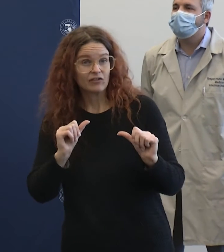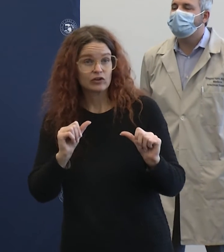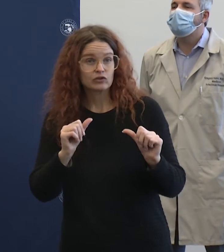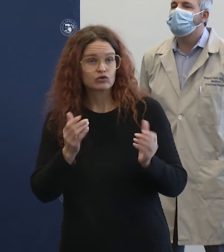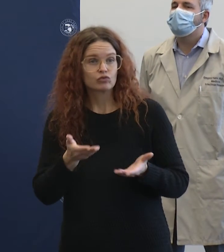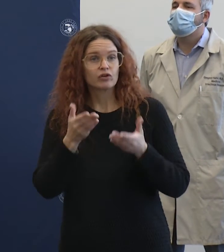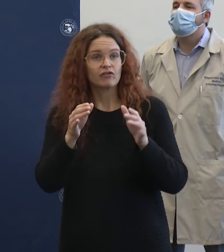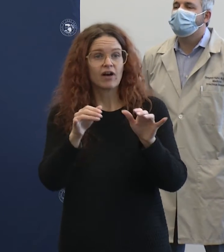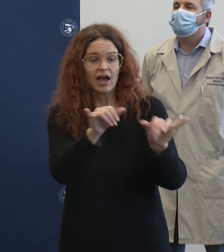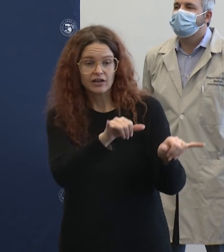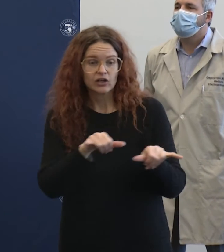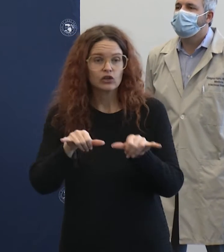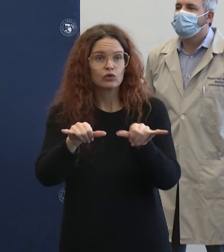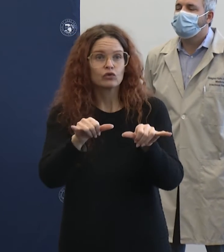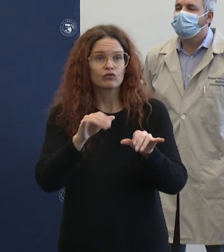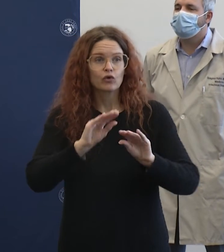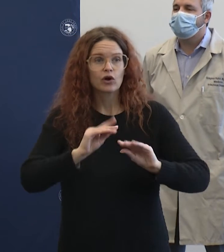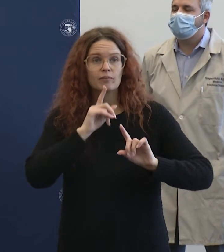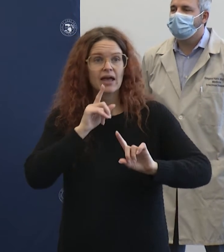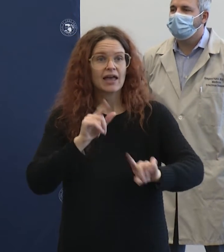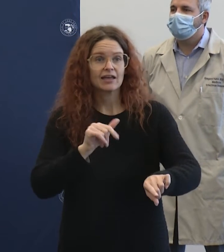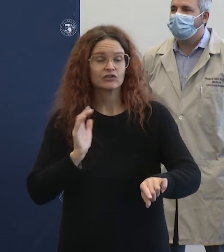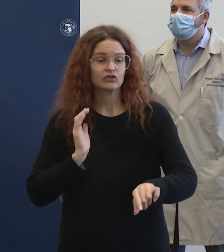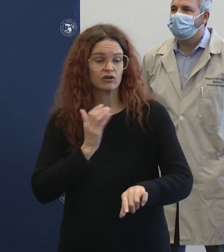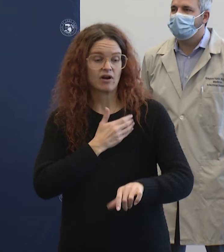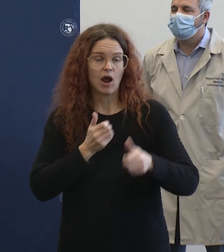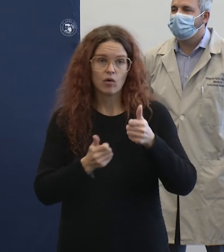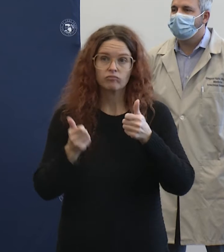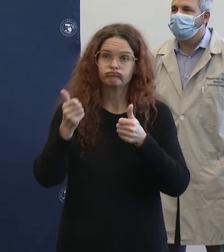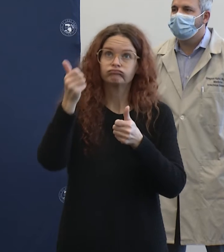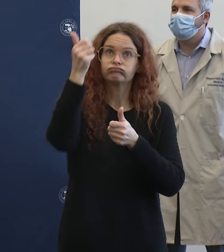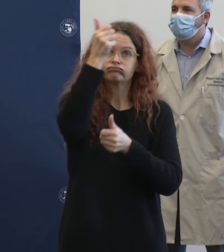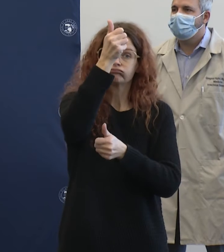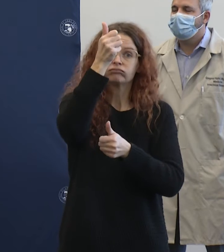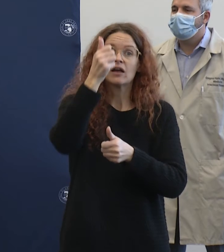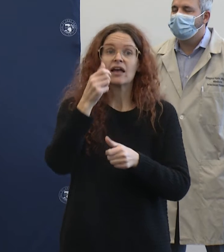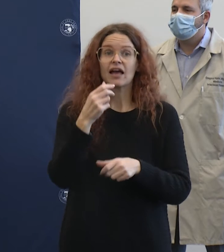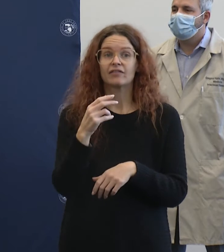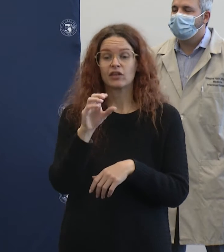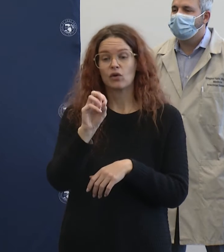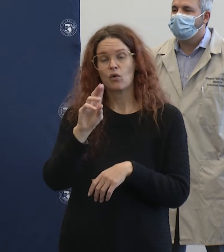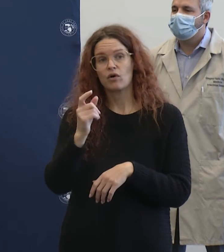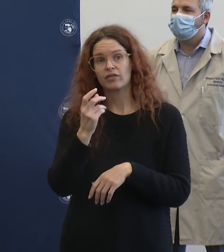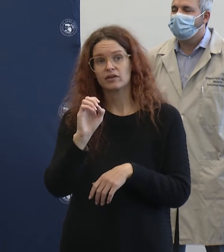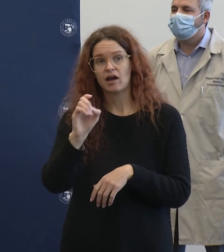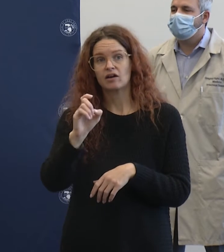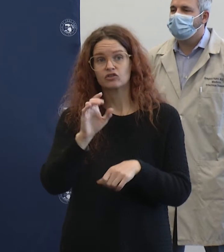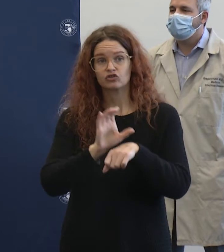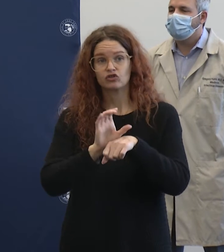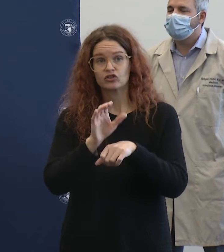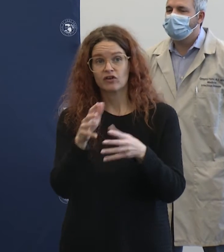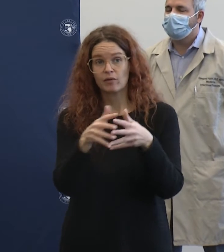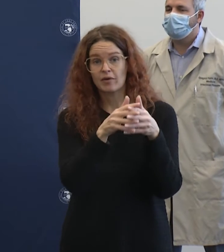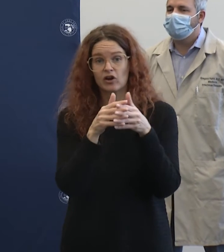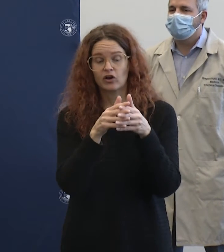and clear answer, the hierarchs of our Greek Orthodox Archdiocese in America, the Holy Eparchial Synod met to discuss concerns